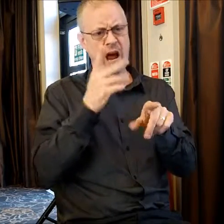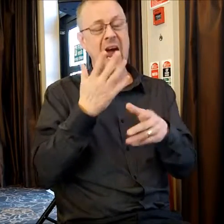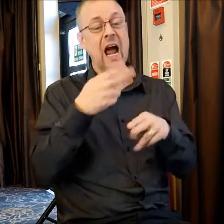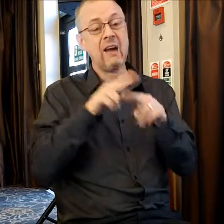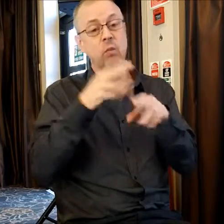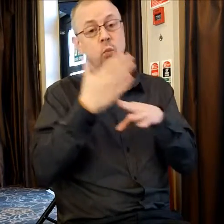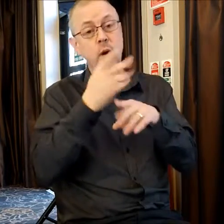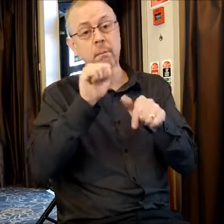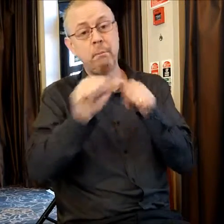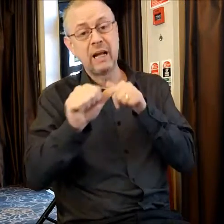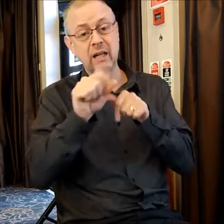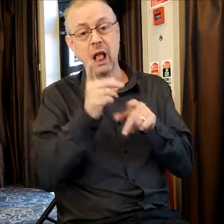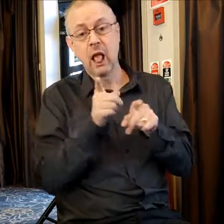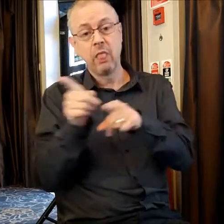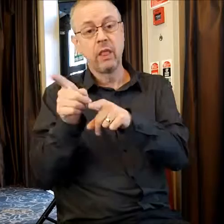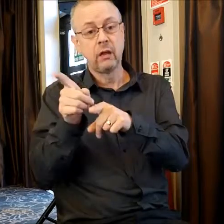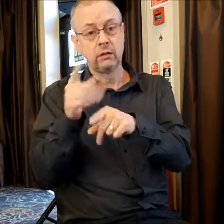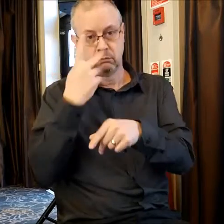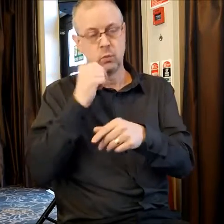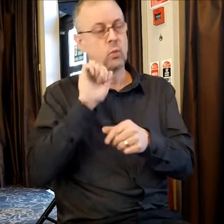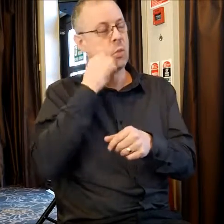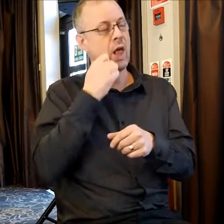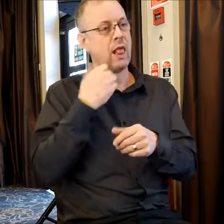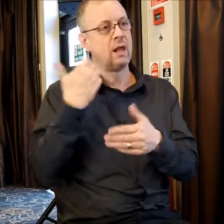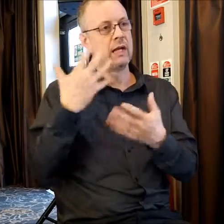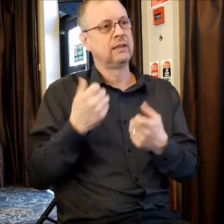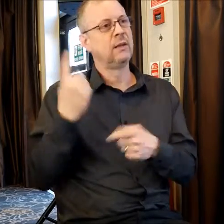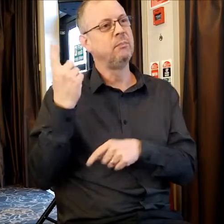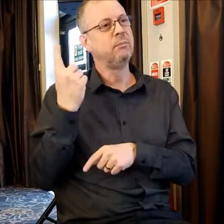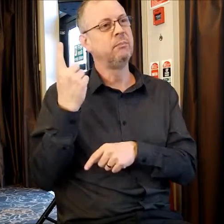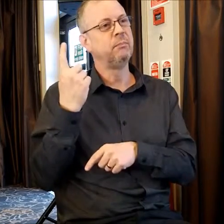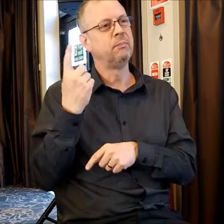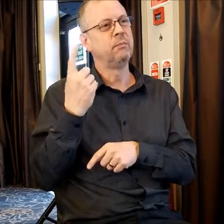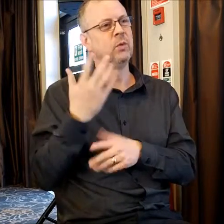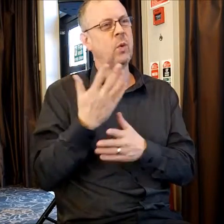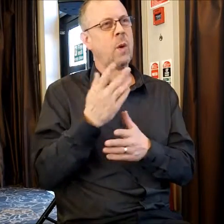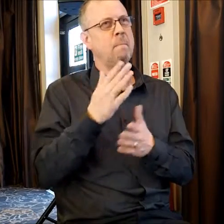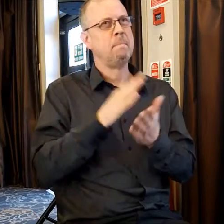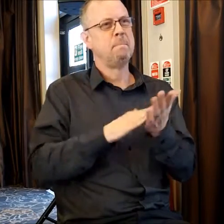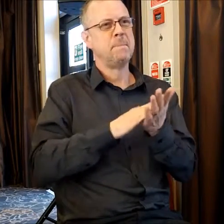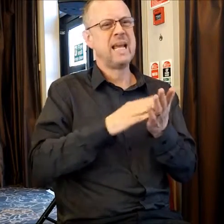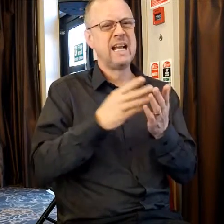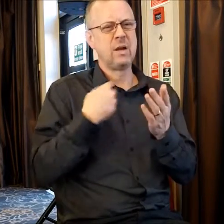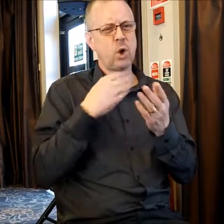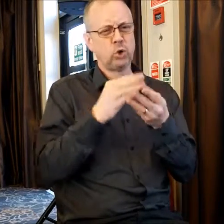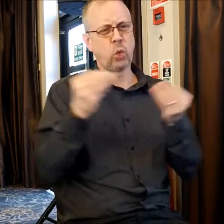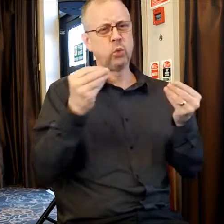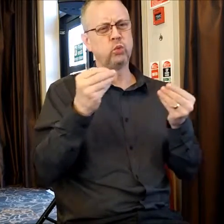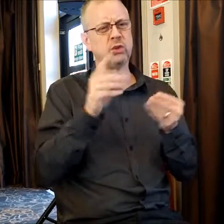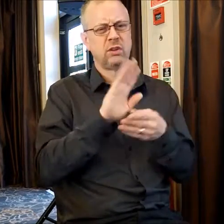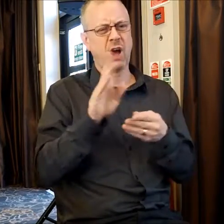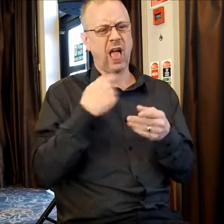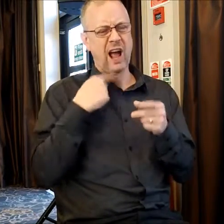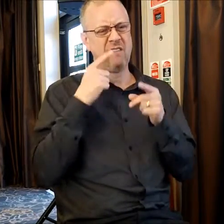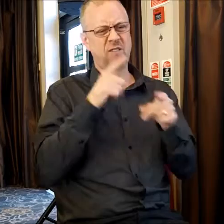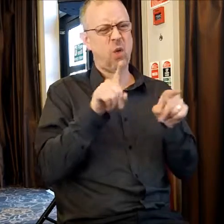isn't the best way, but often we can meet somewhere in the middle and find a solution. So we do have to work really closely